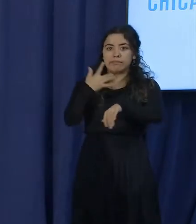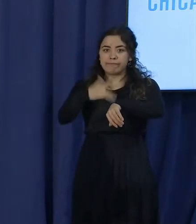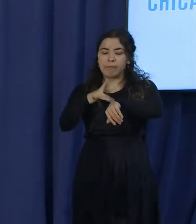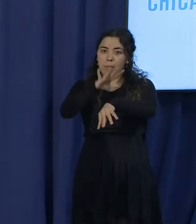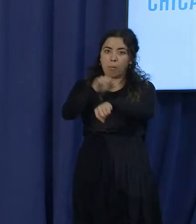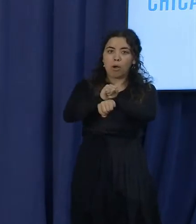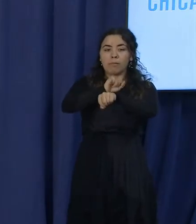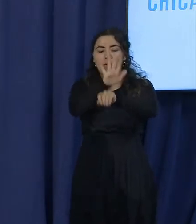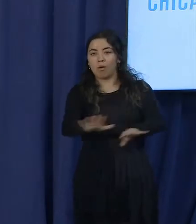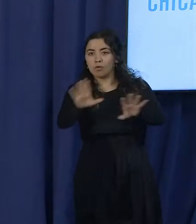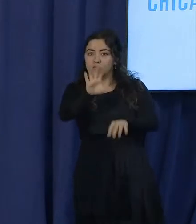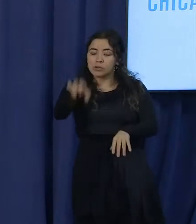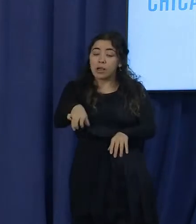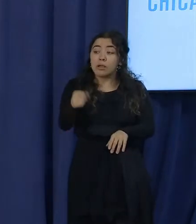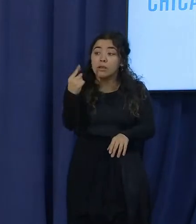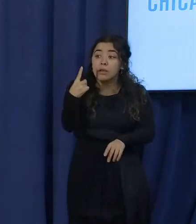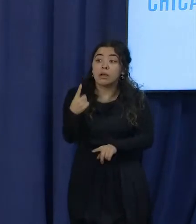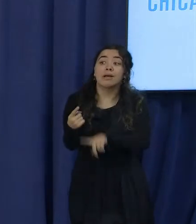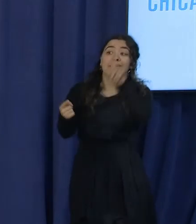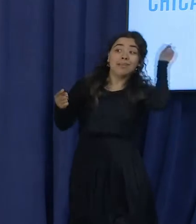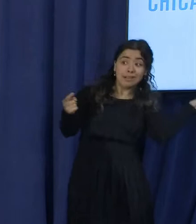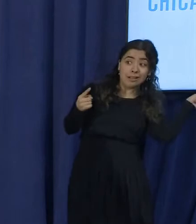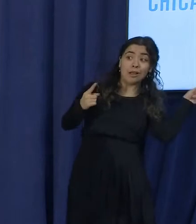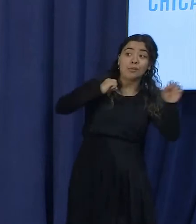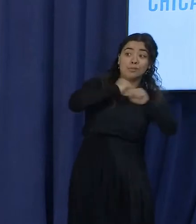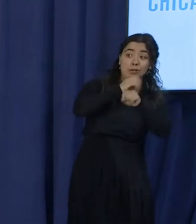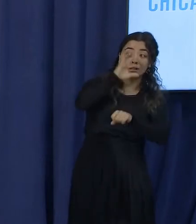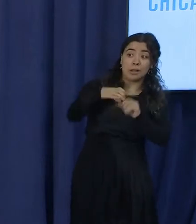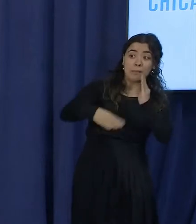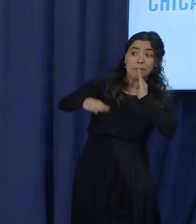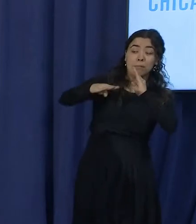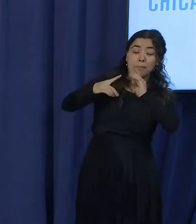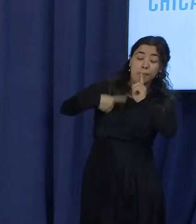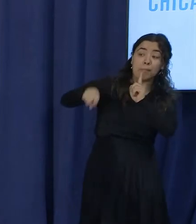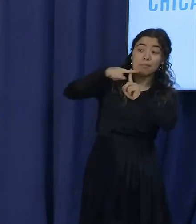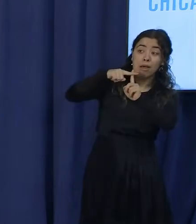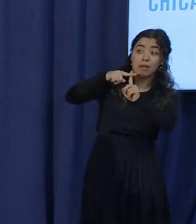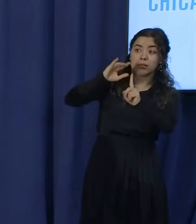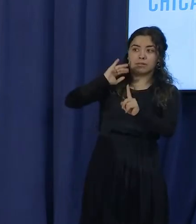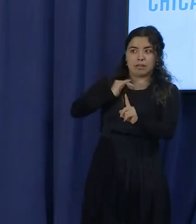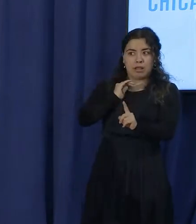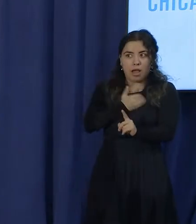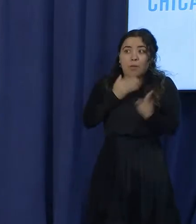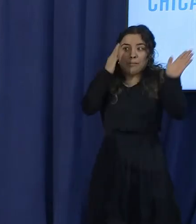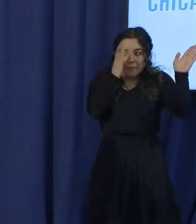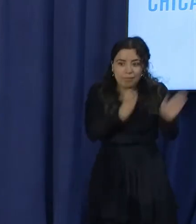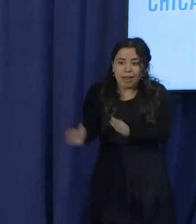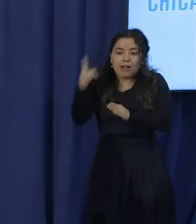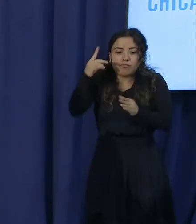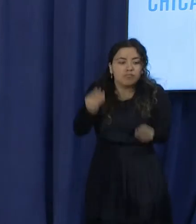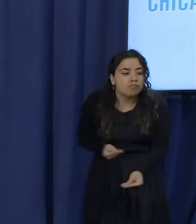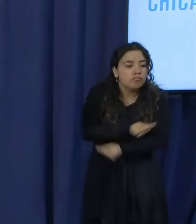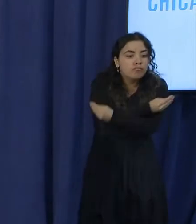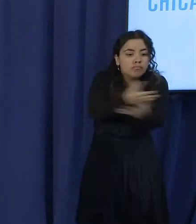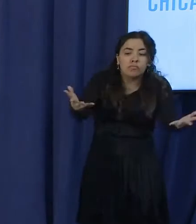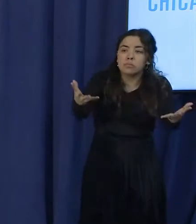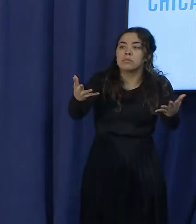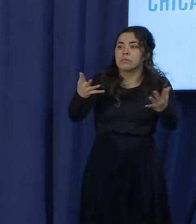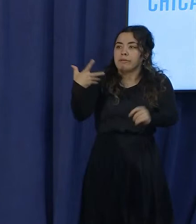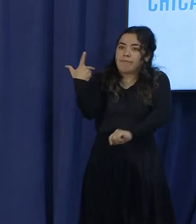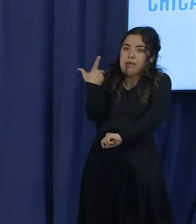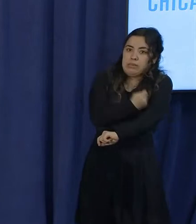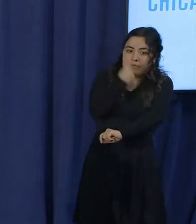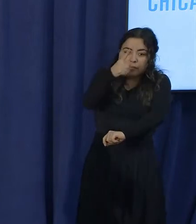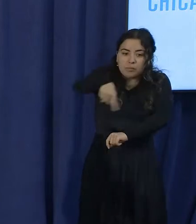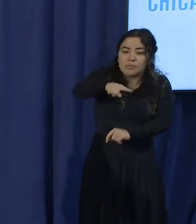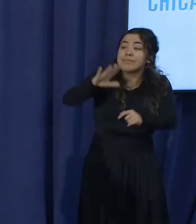city, Protect Chicago Plus is our initiative to bring vaccine to those 15 community areas as a start.